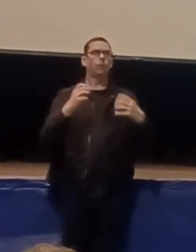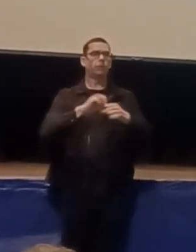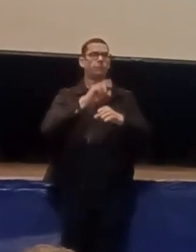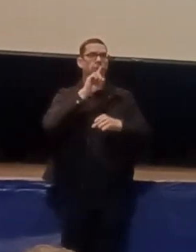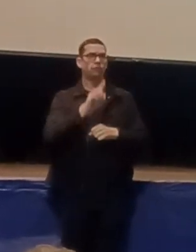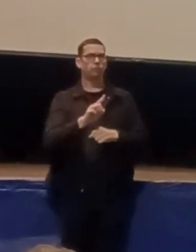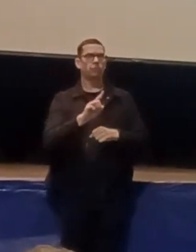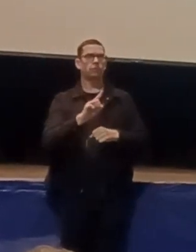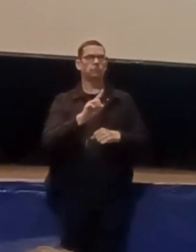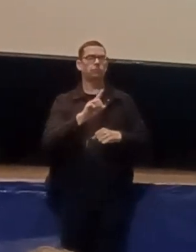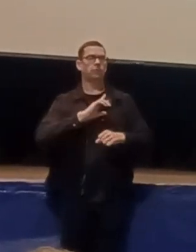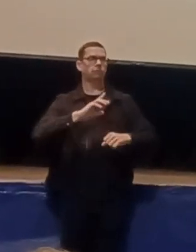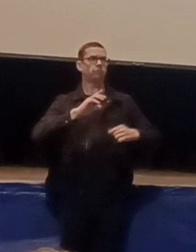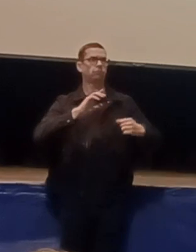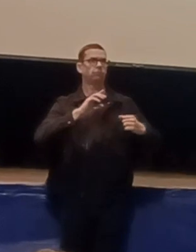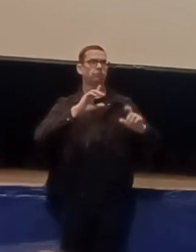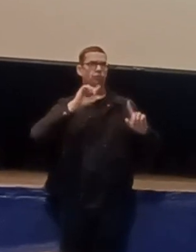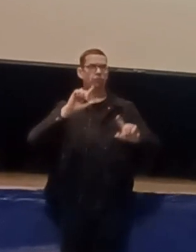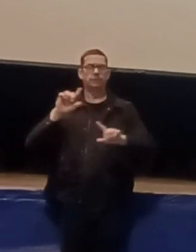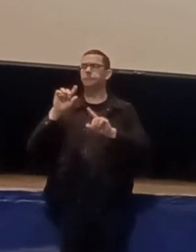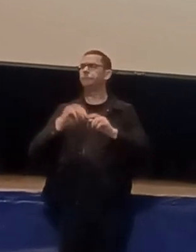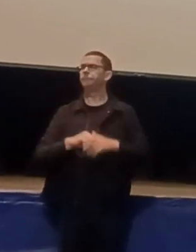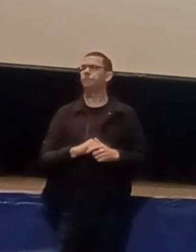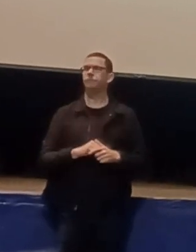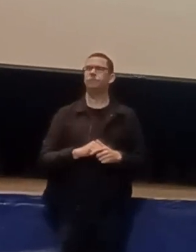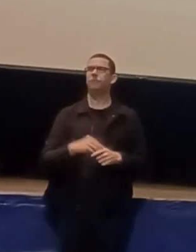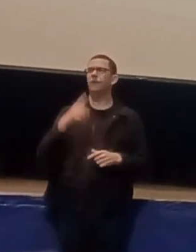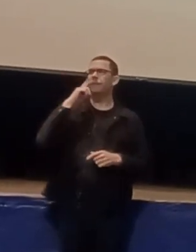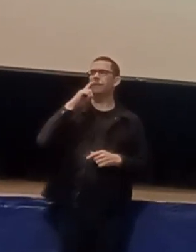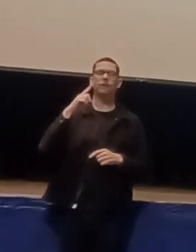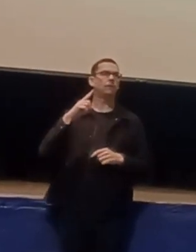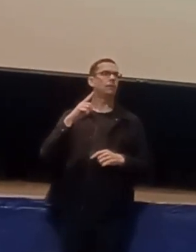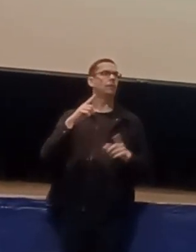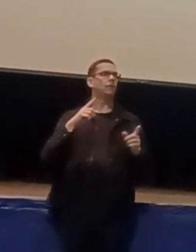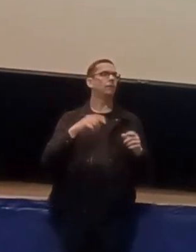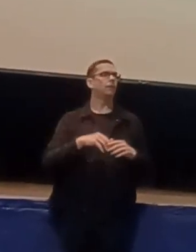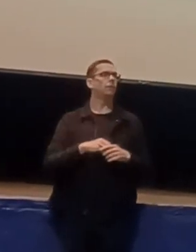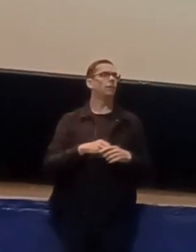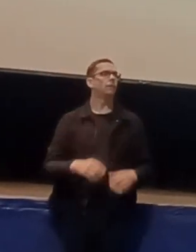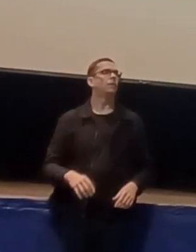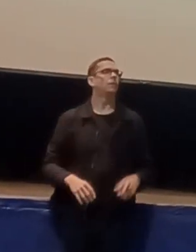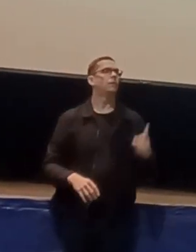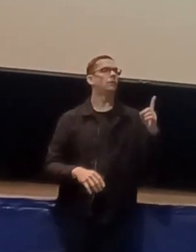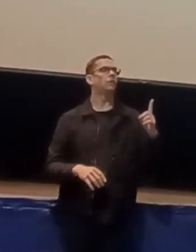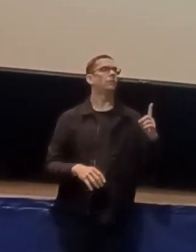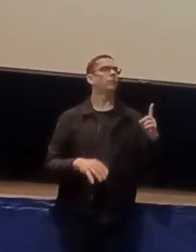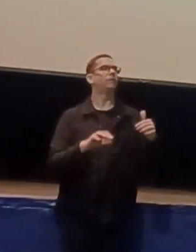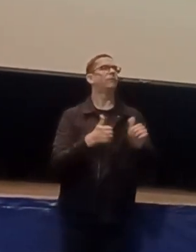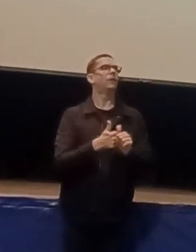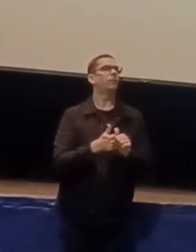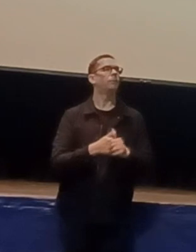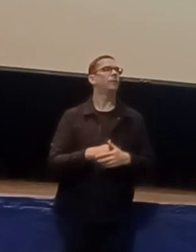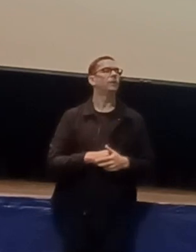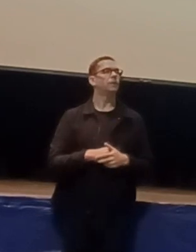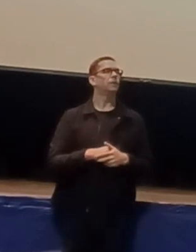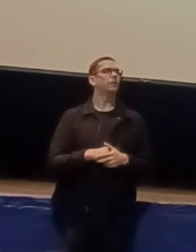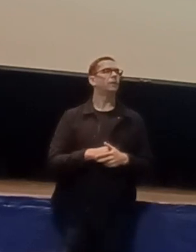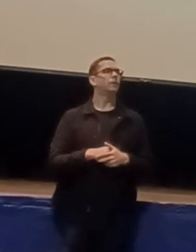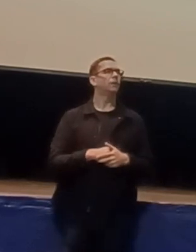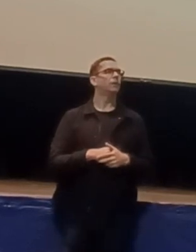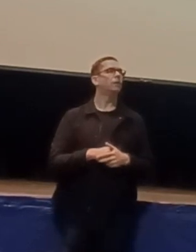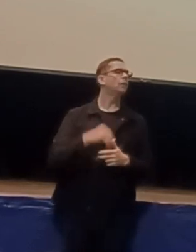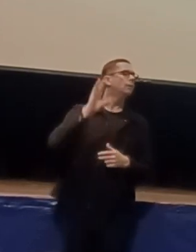get to those, and I think the Representative Montaño wanted to say something. Excuse me, one follow-up on that. One thing, this is not just about